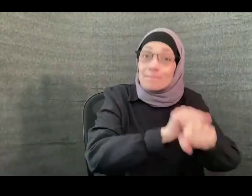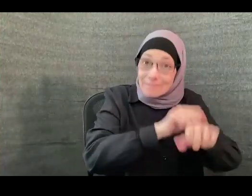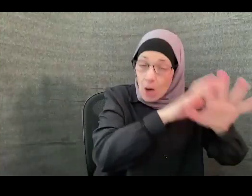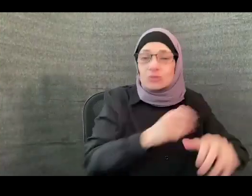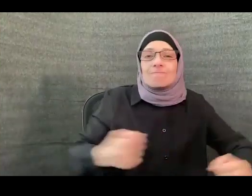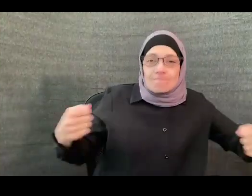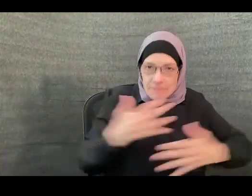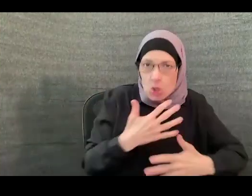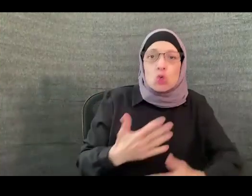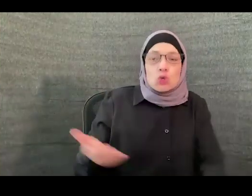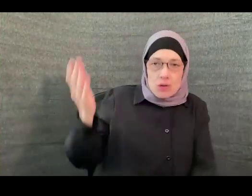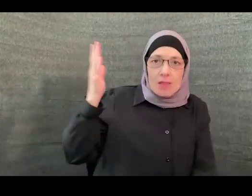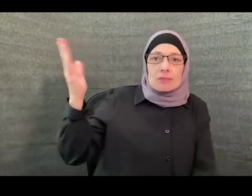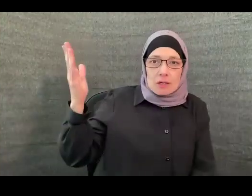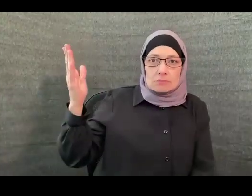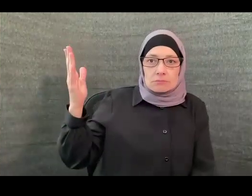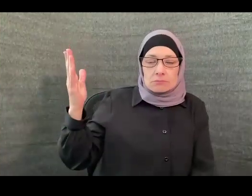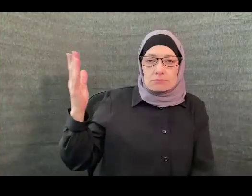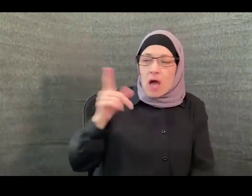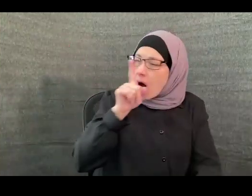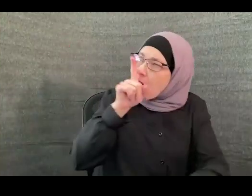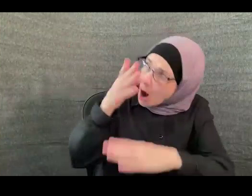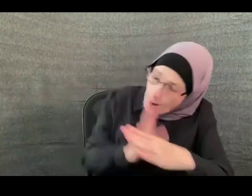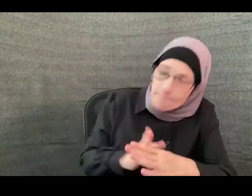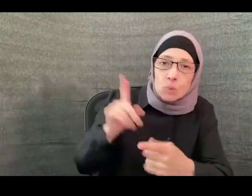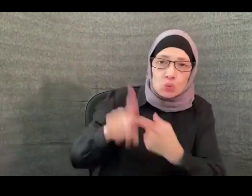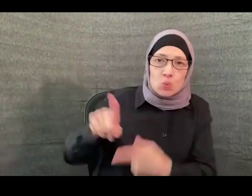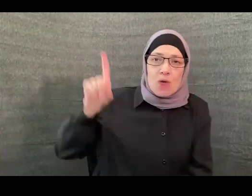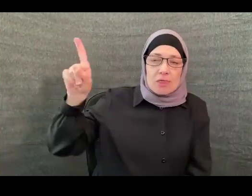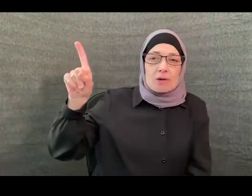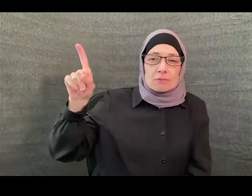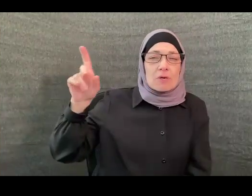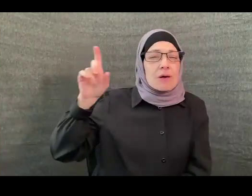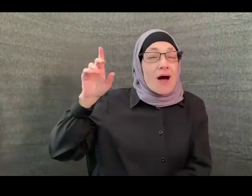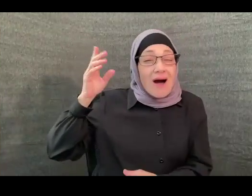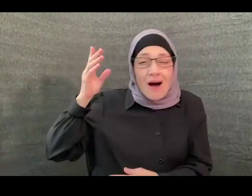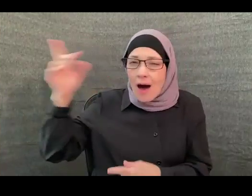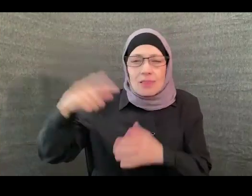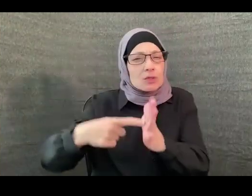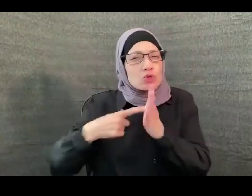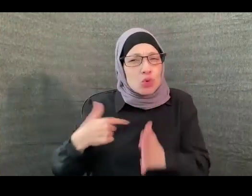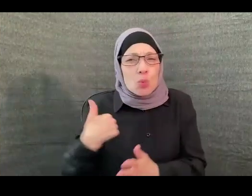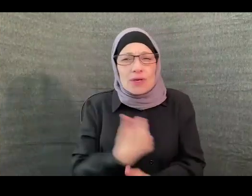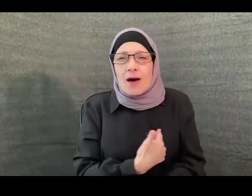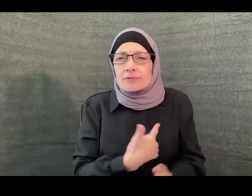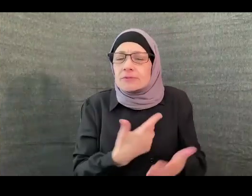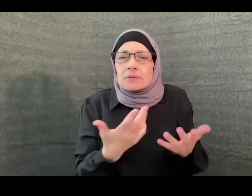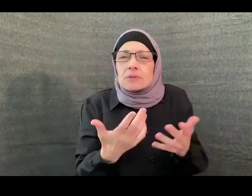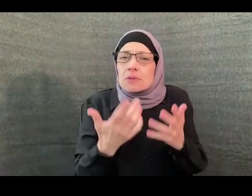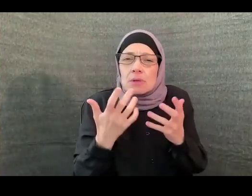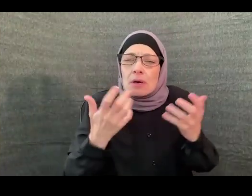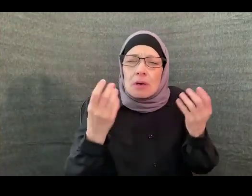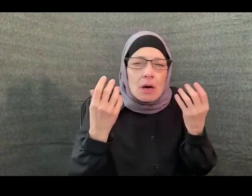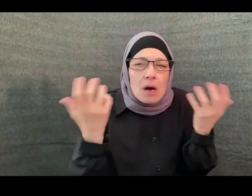Here is the image Allah is giving us about a mountain. If it were to receive